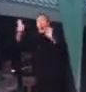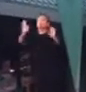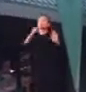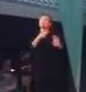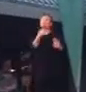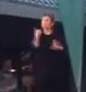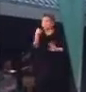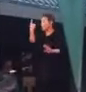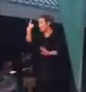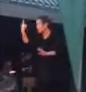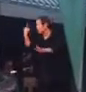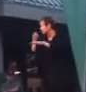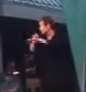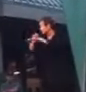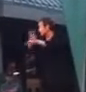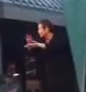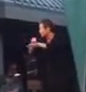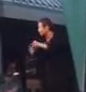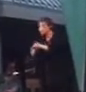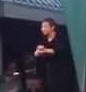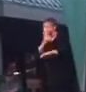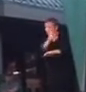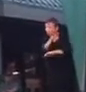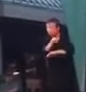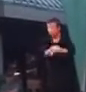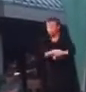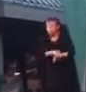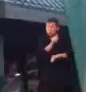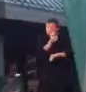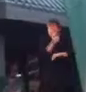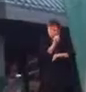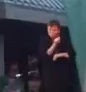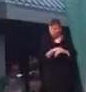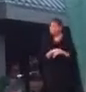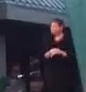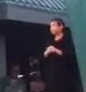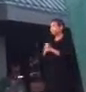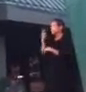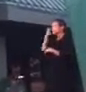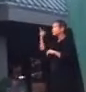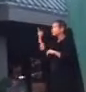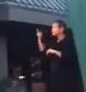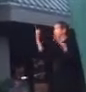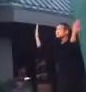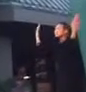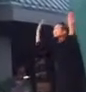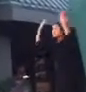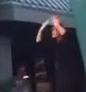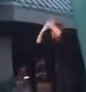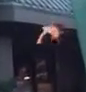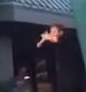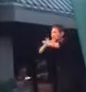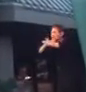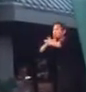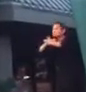So you are going to go. But first, I have one bit of advice to say to you before I dismiss you. At night,